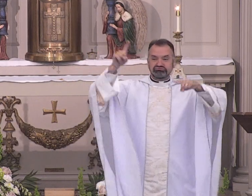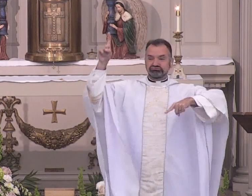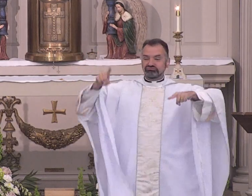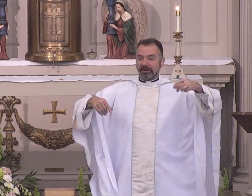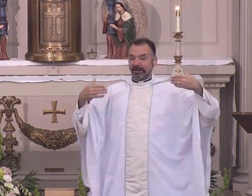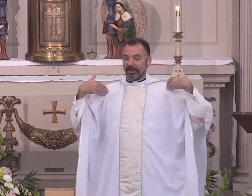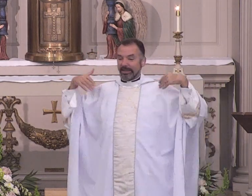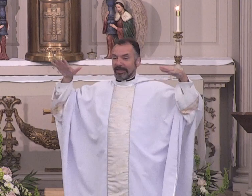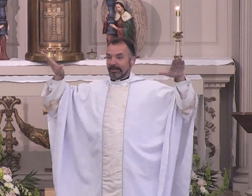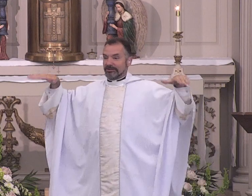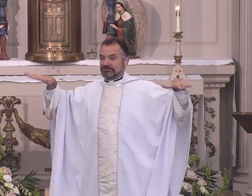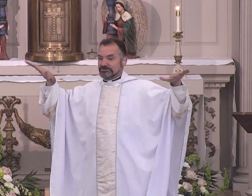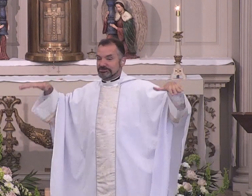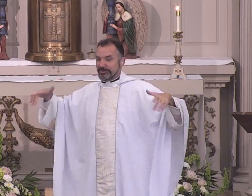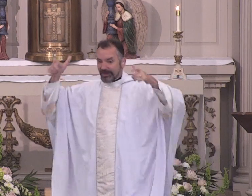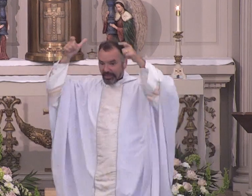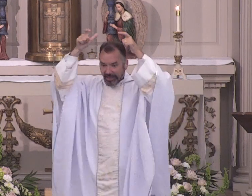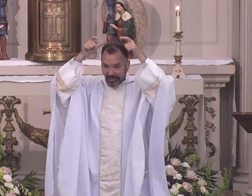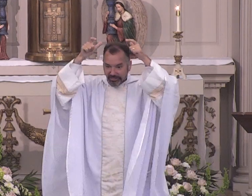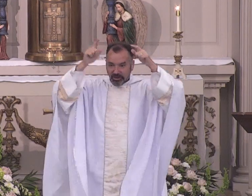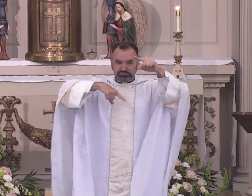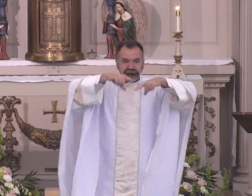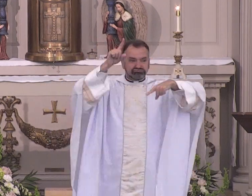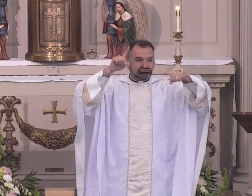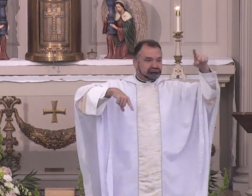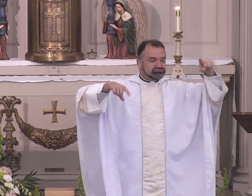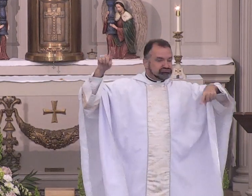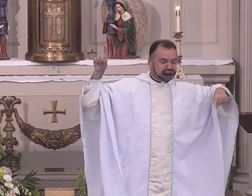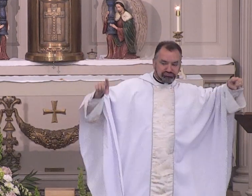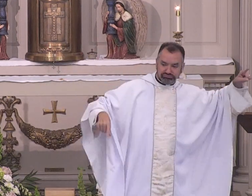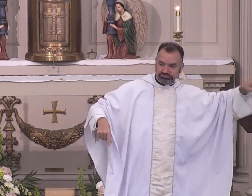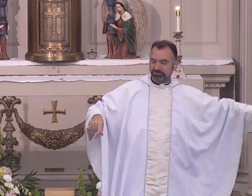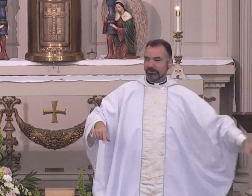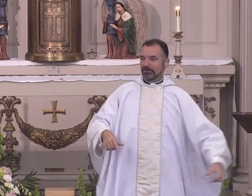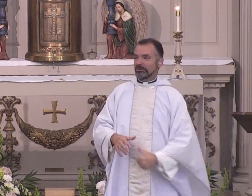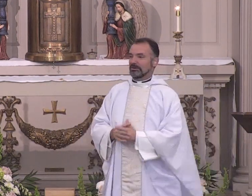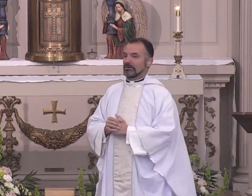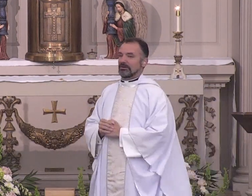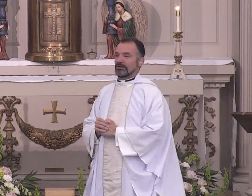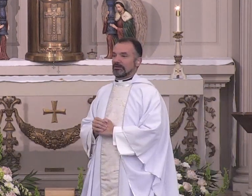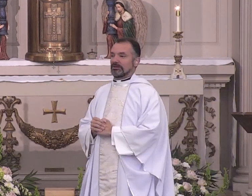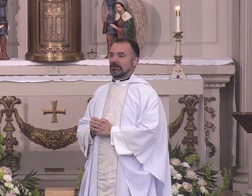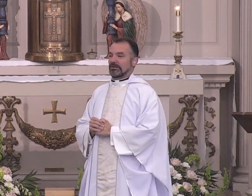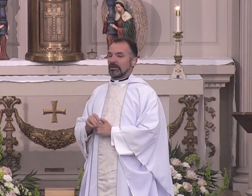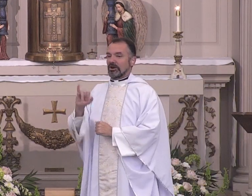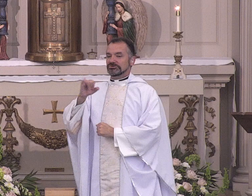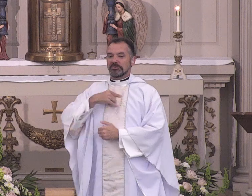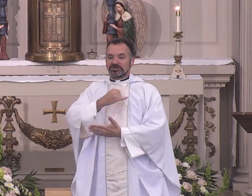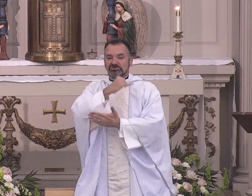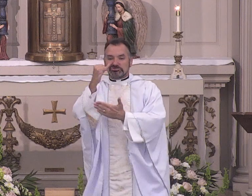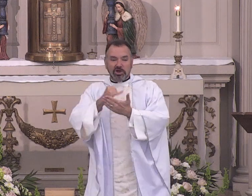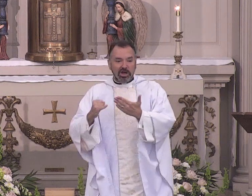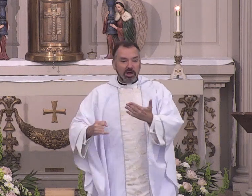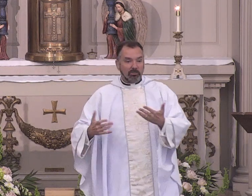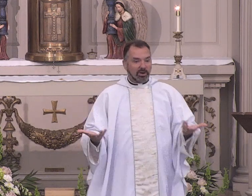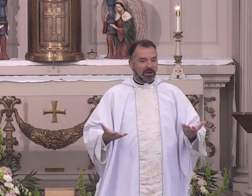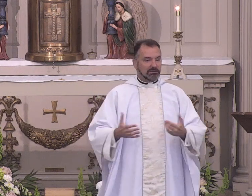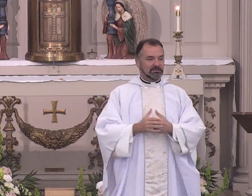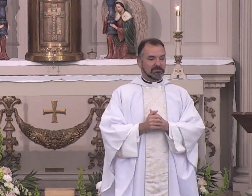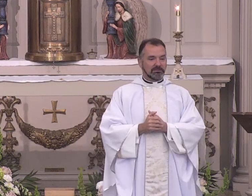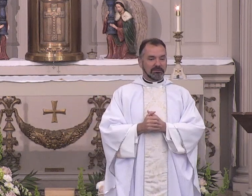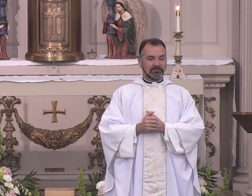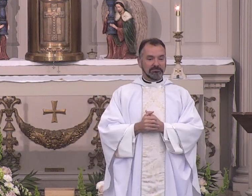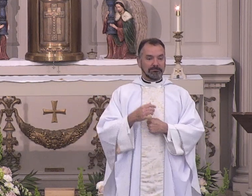beautiful gate. And we looked at all these drawings of angels with different crowns to try to help